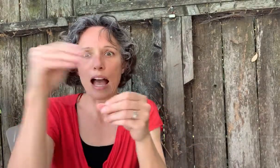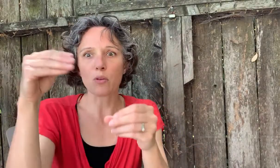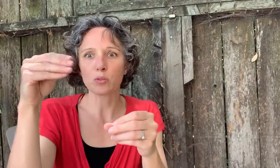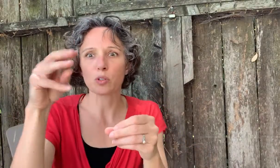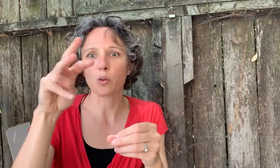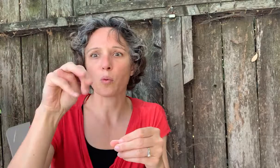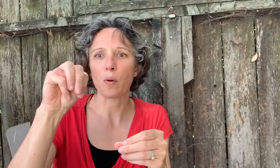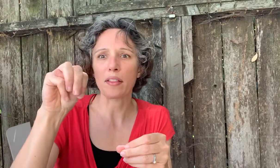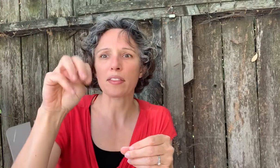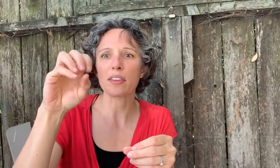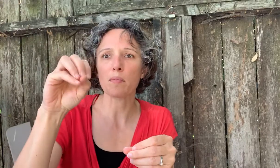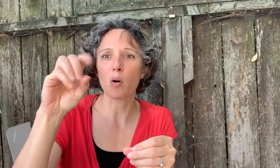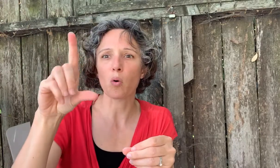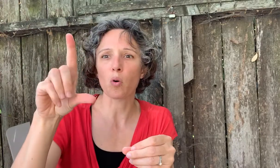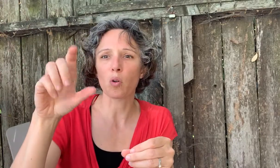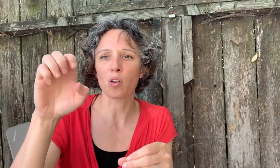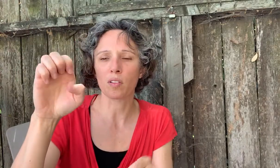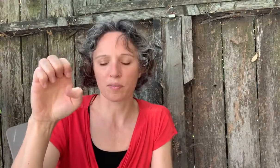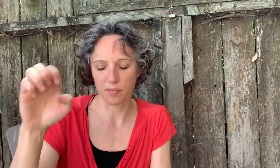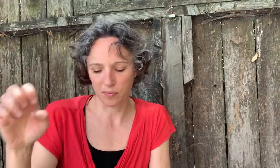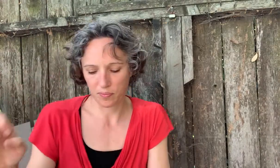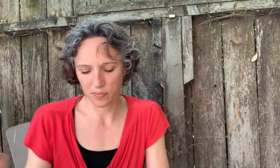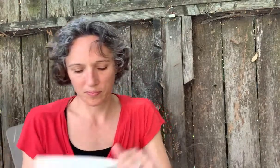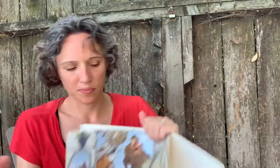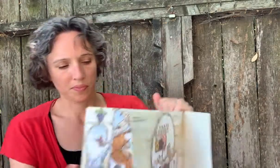Out went the mole.